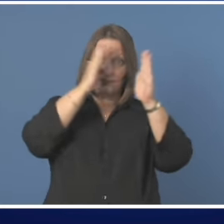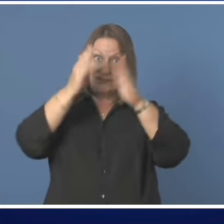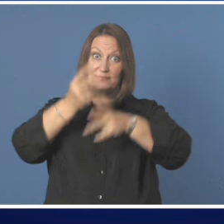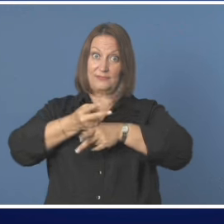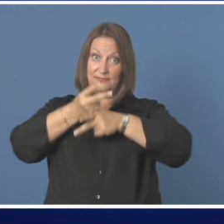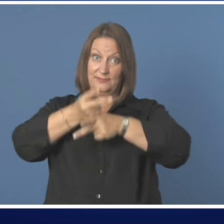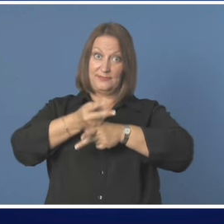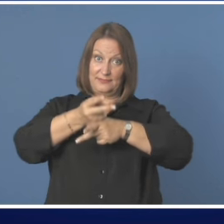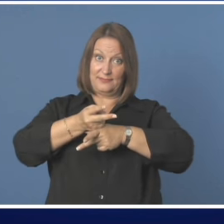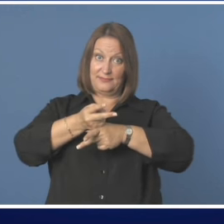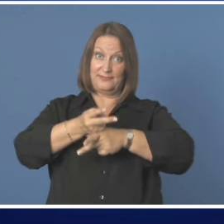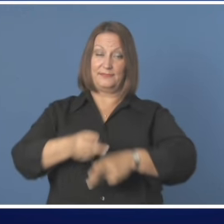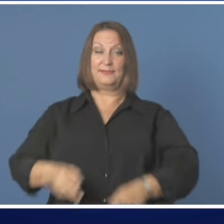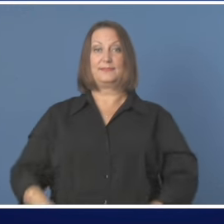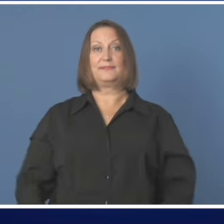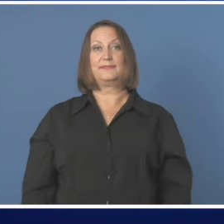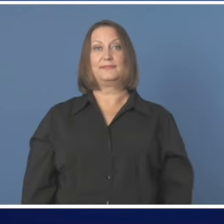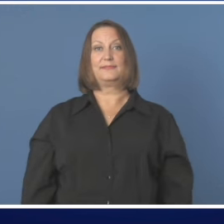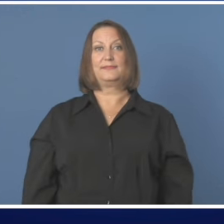attention.